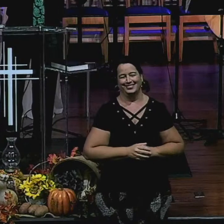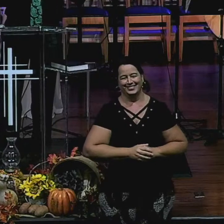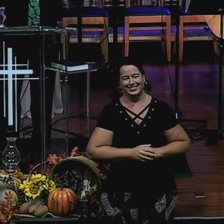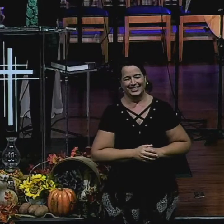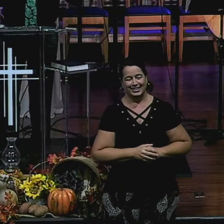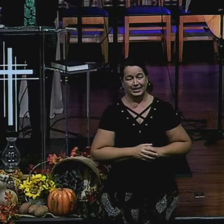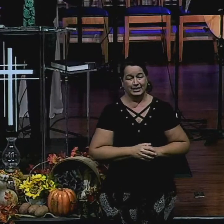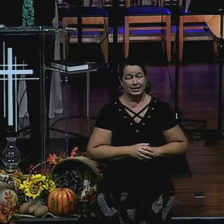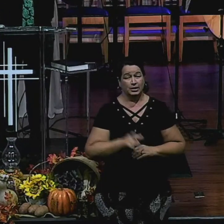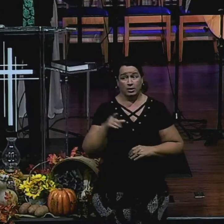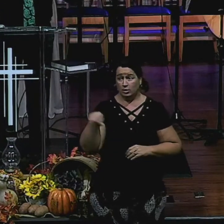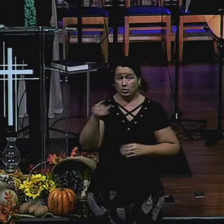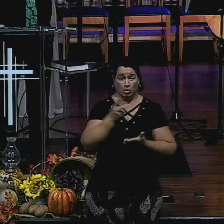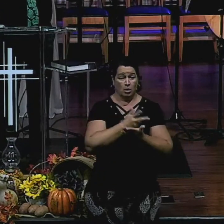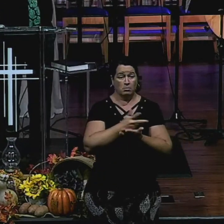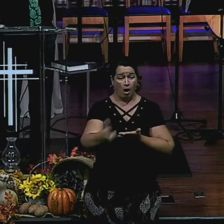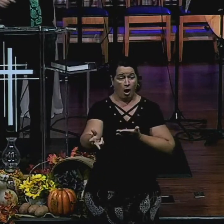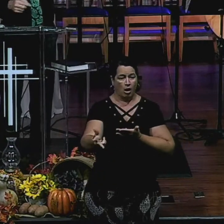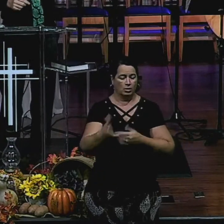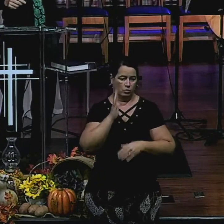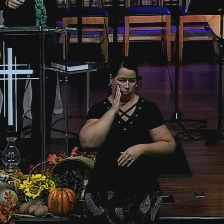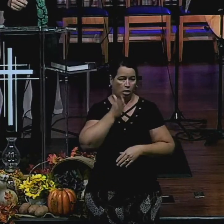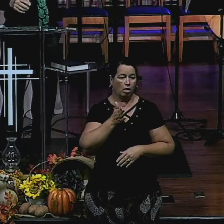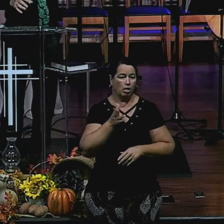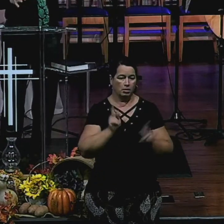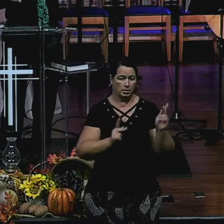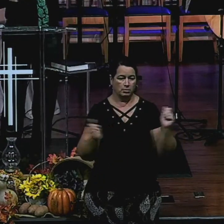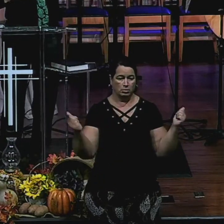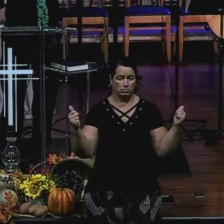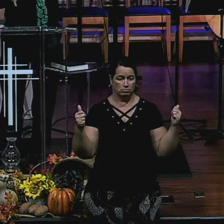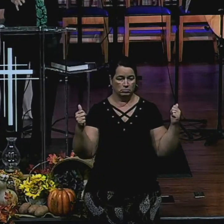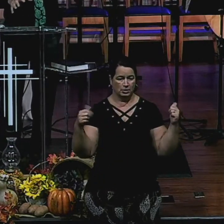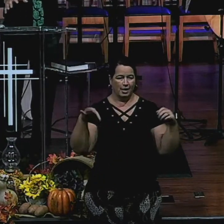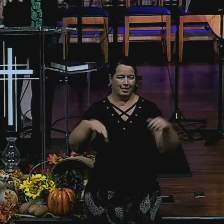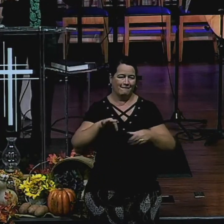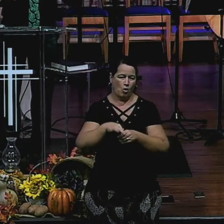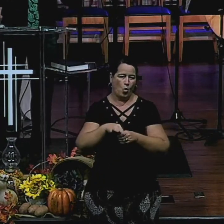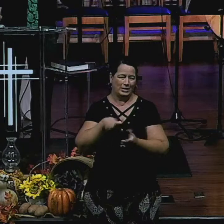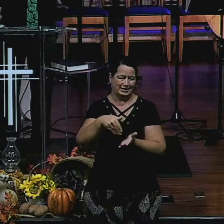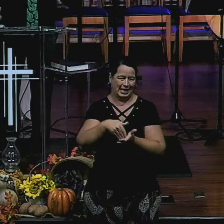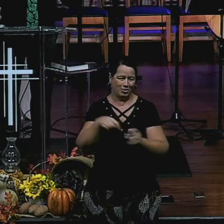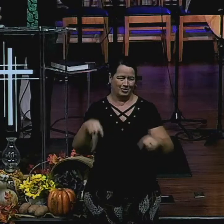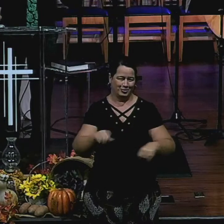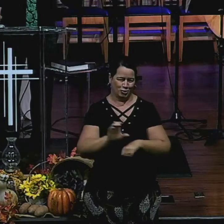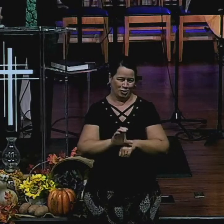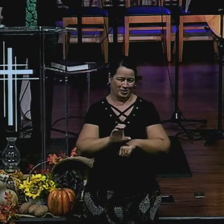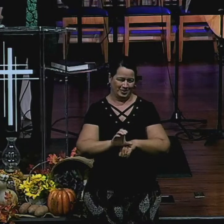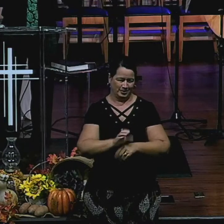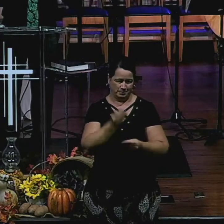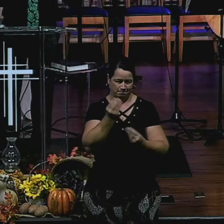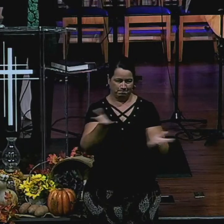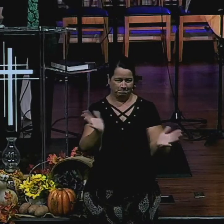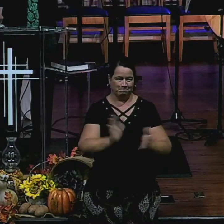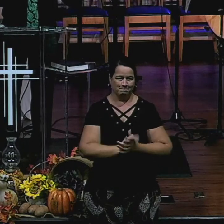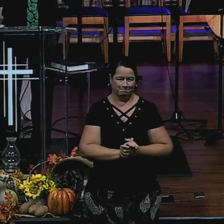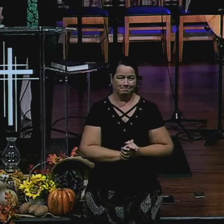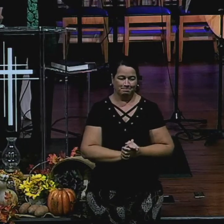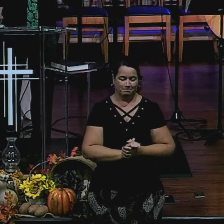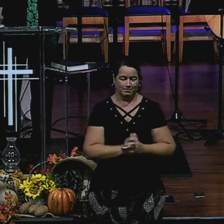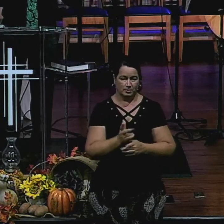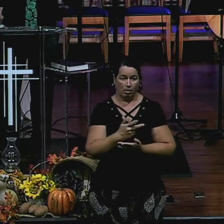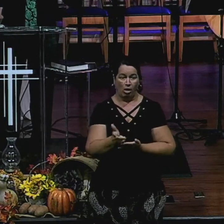Our parking lot will be full. There'll be people coming in and out of there, so just be cautious if you come through this area. It's